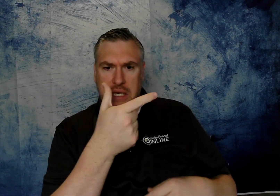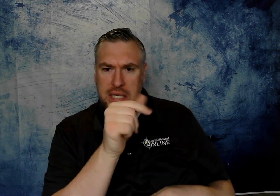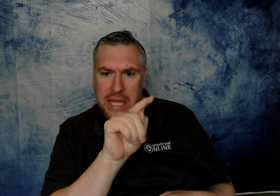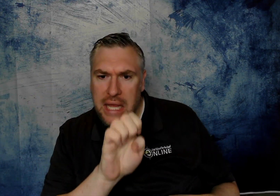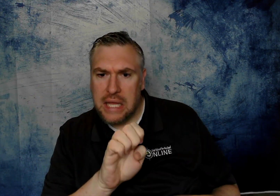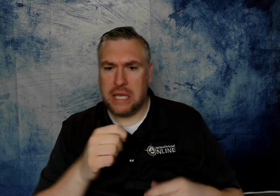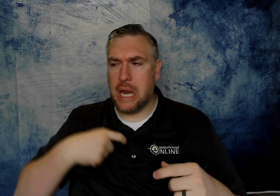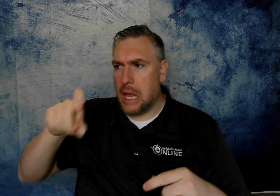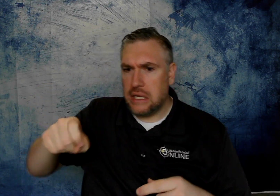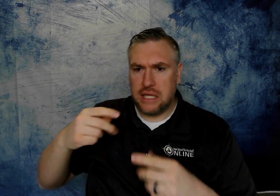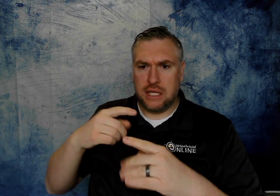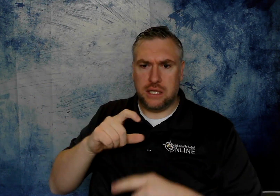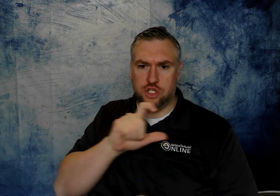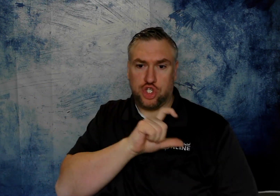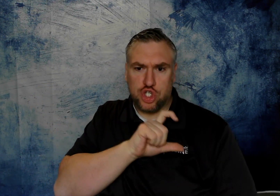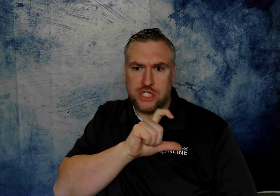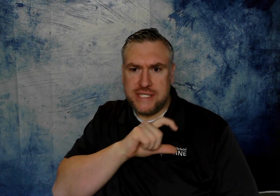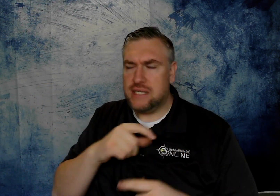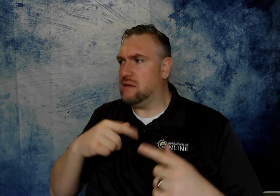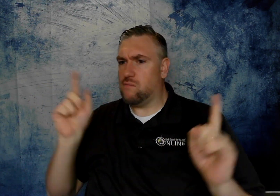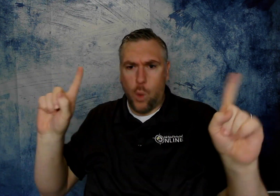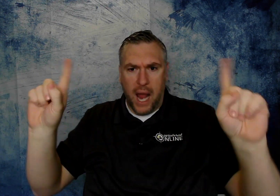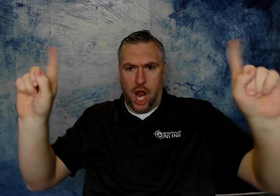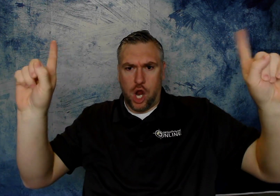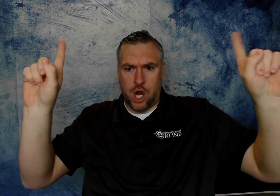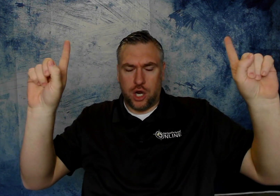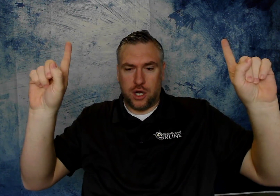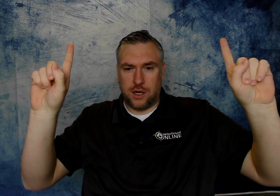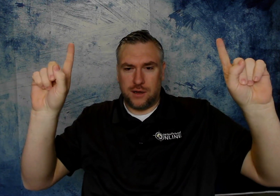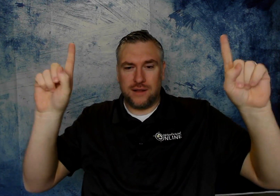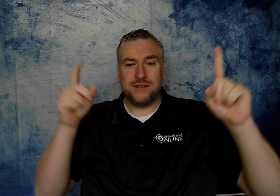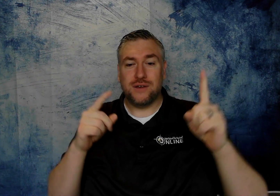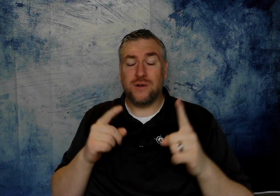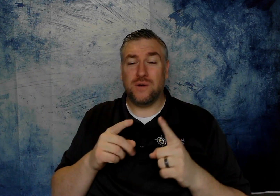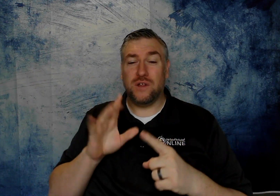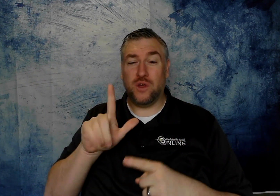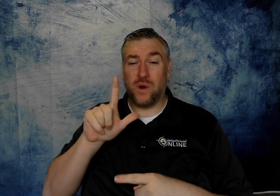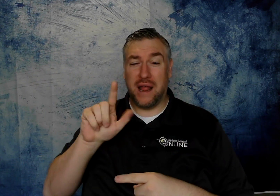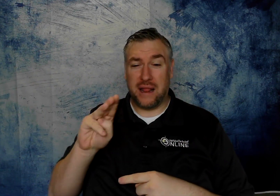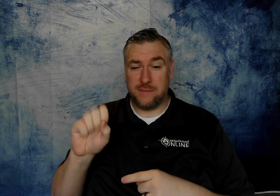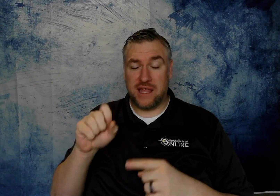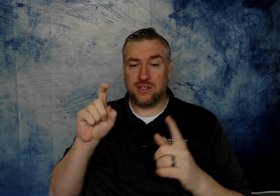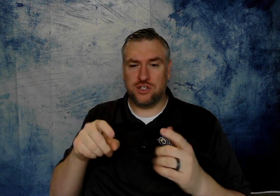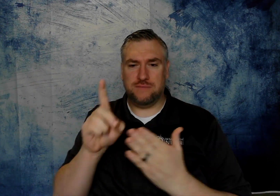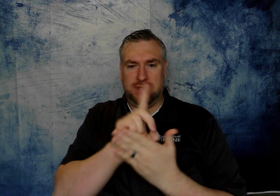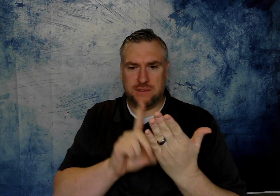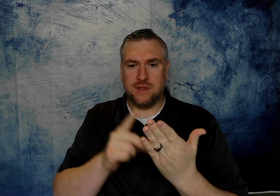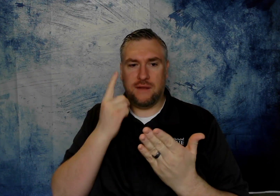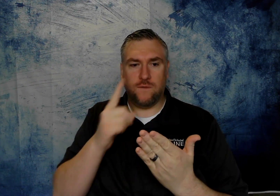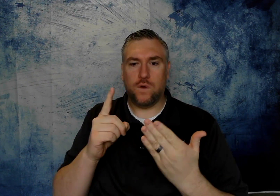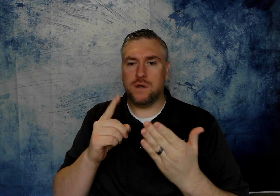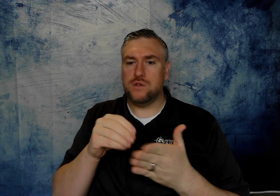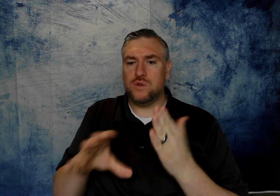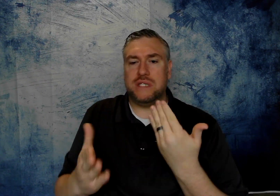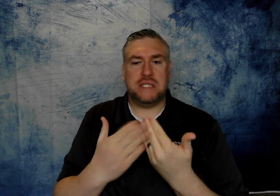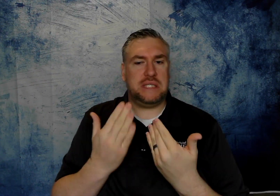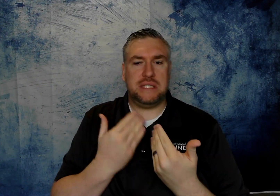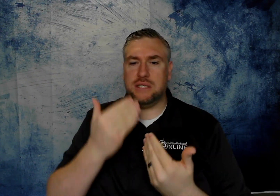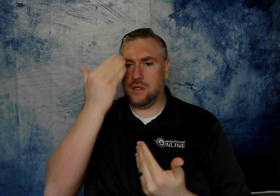I need my gate. I need security. Where is it? So the LMS should be designed for students